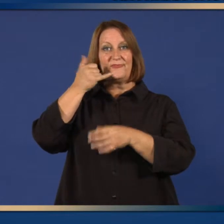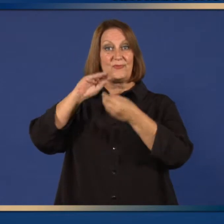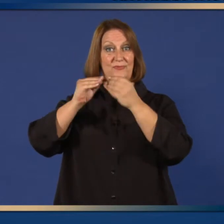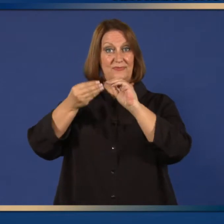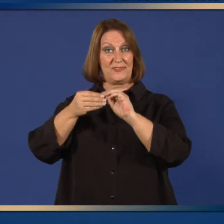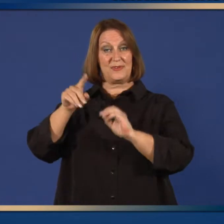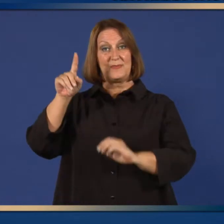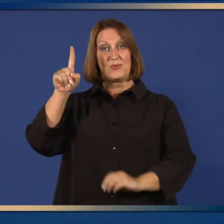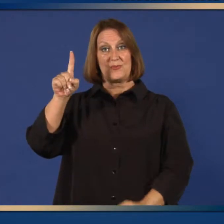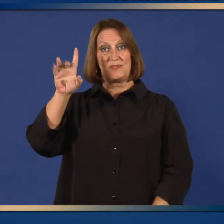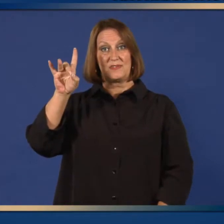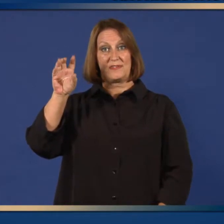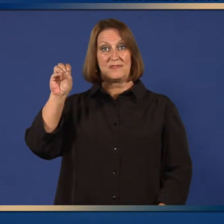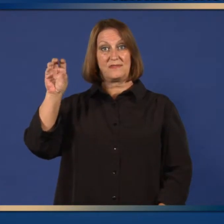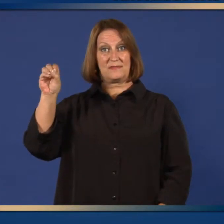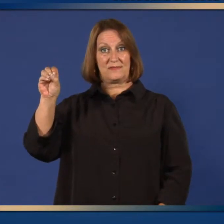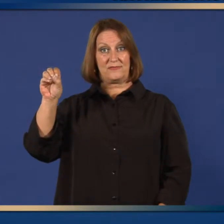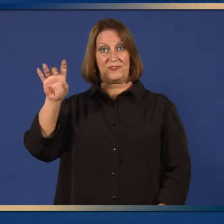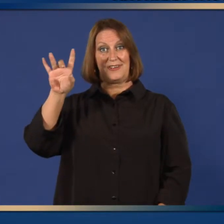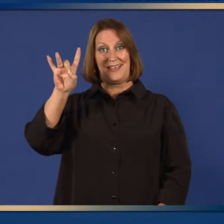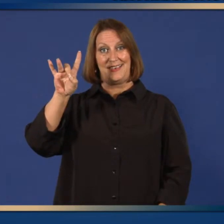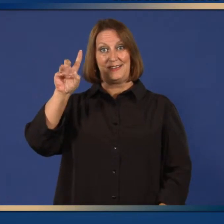or by calling